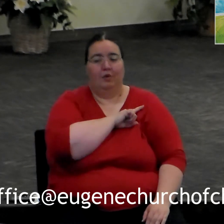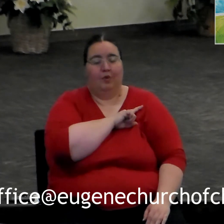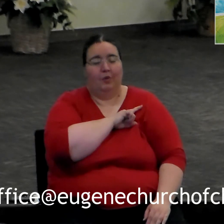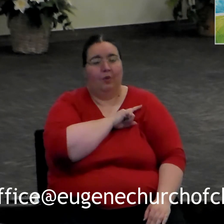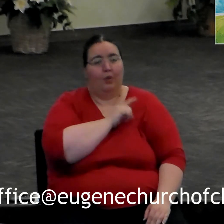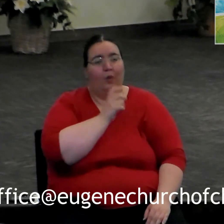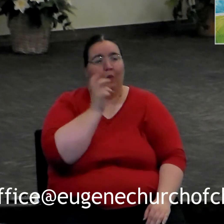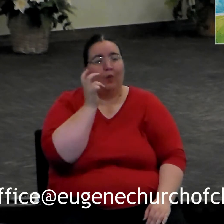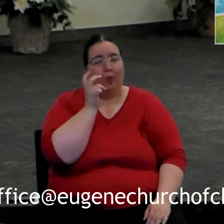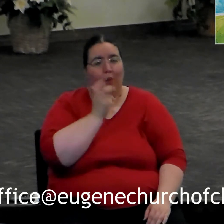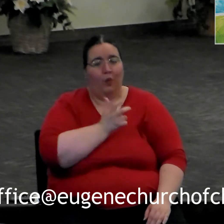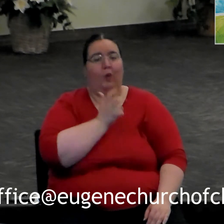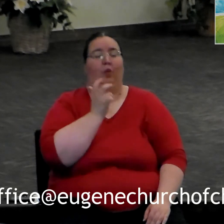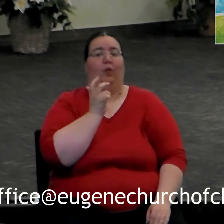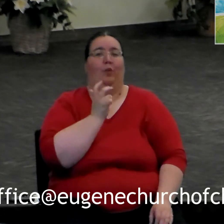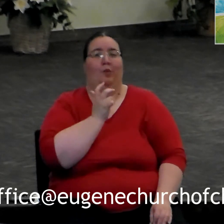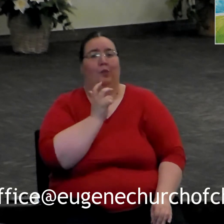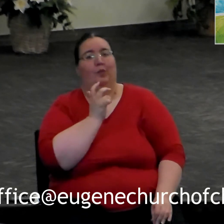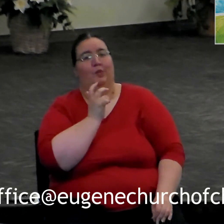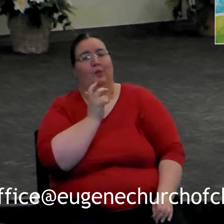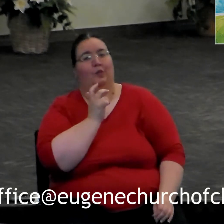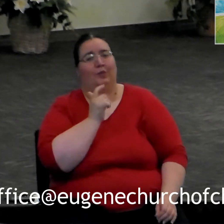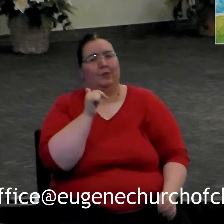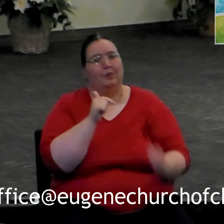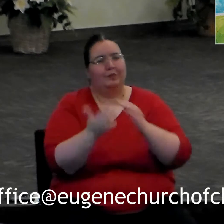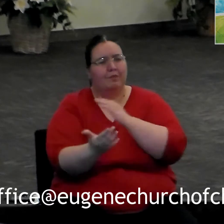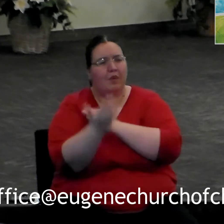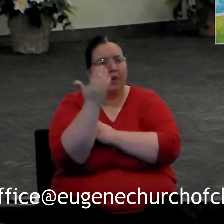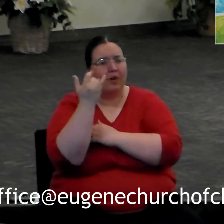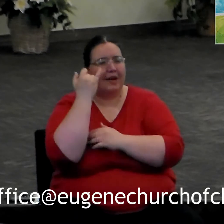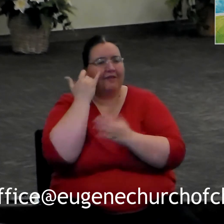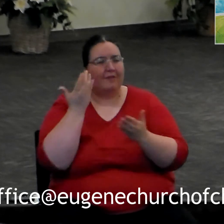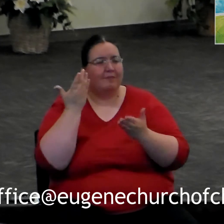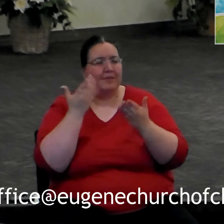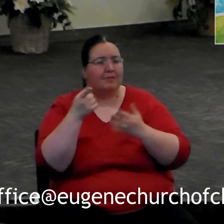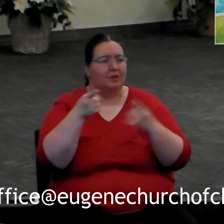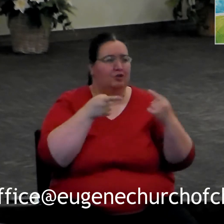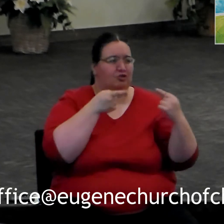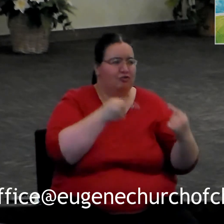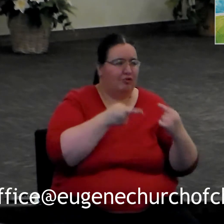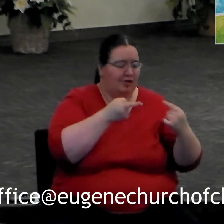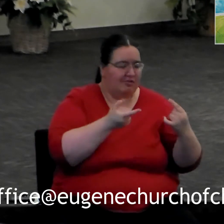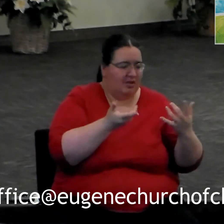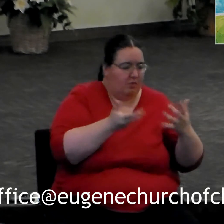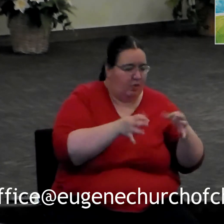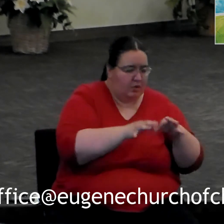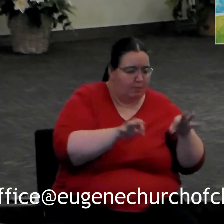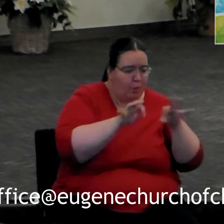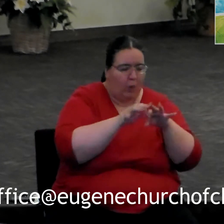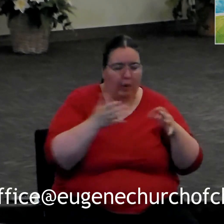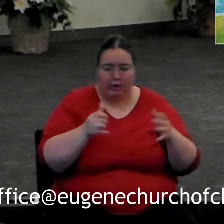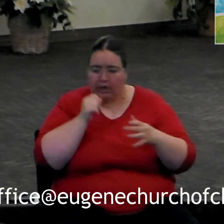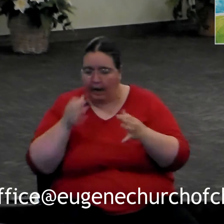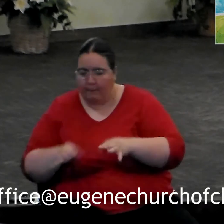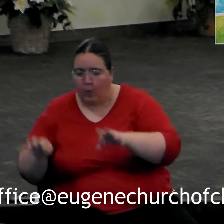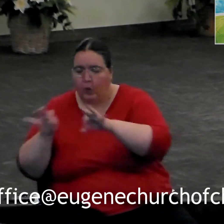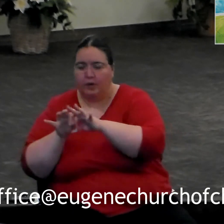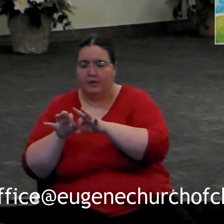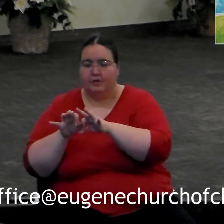if you're struggling with what things matter where your priorities ought to be we're probably several of us in that same boat. We